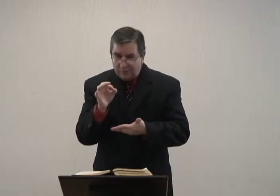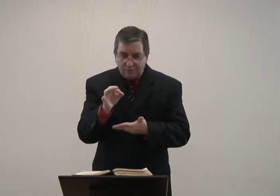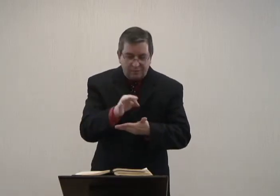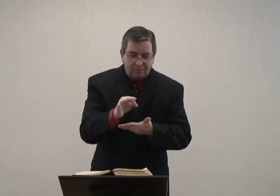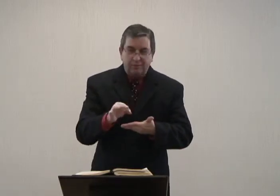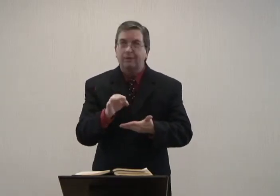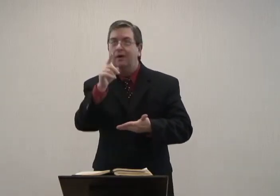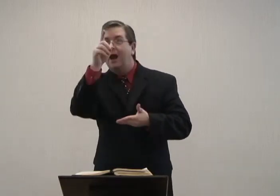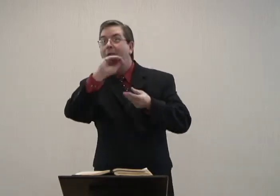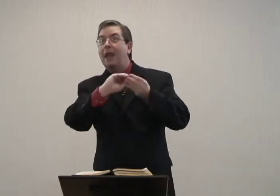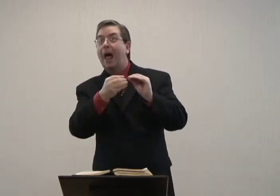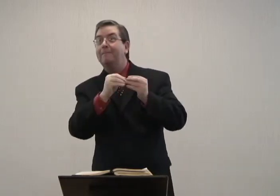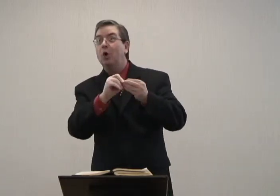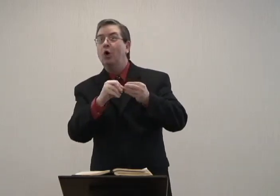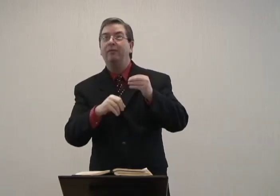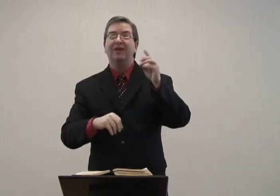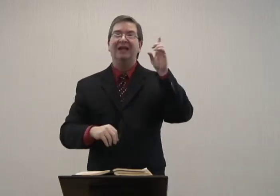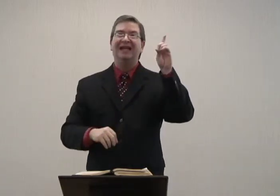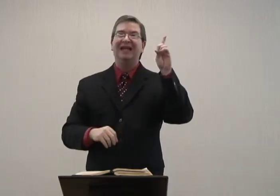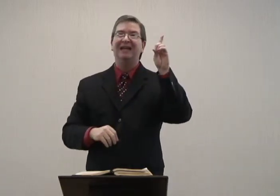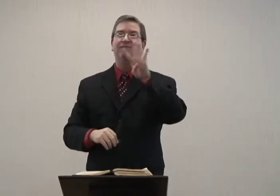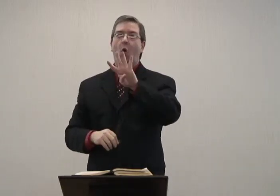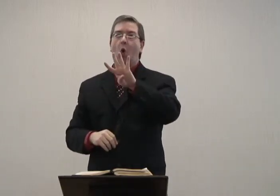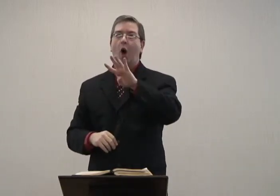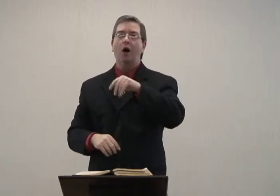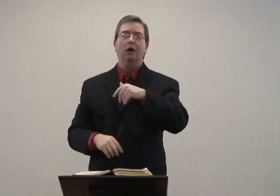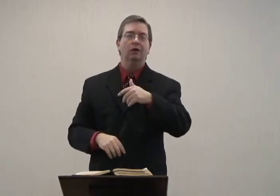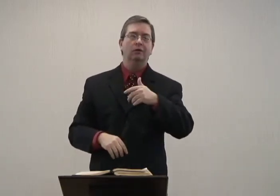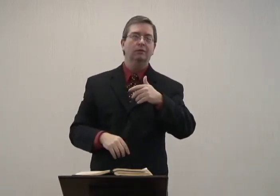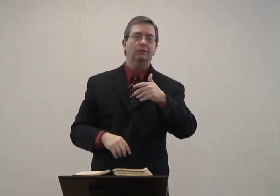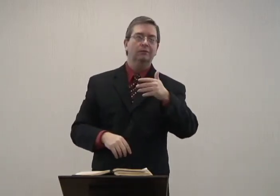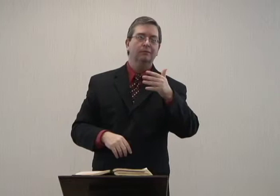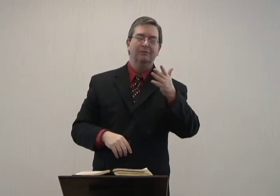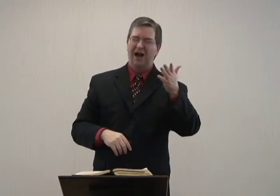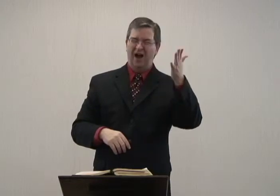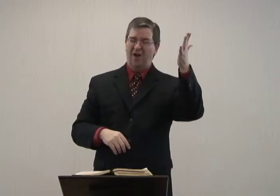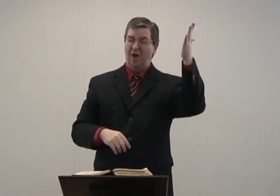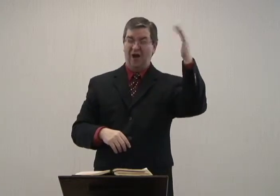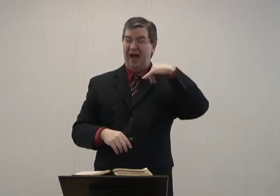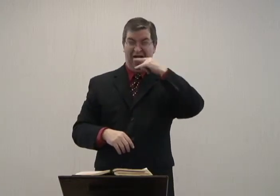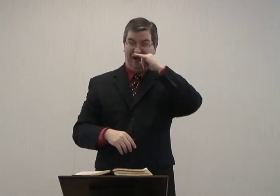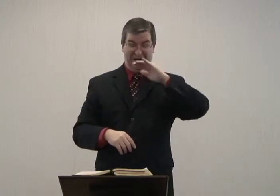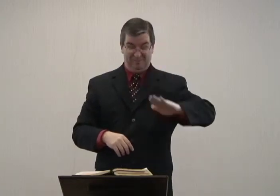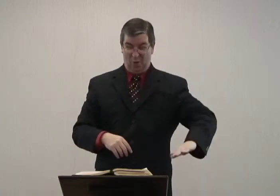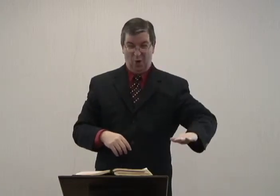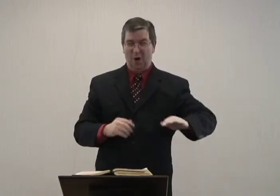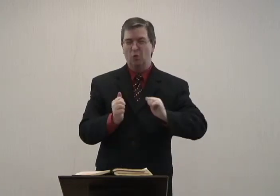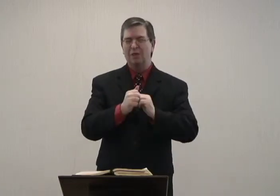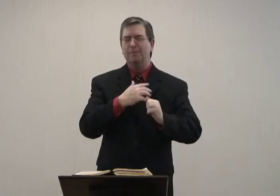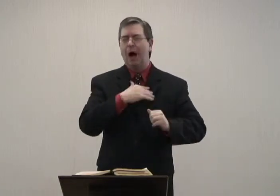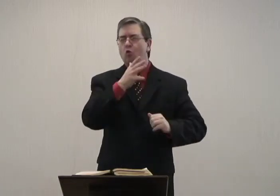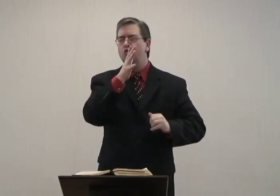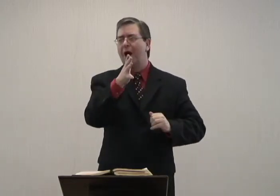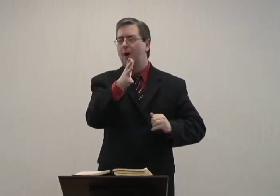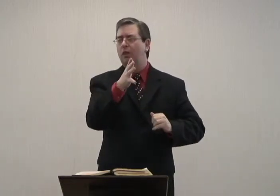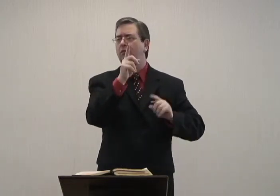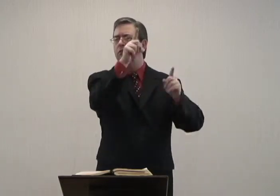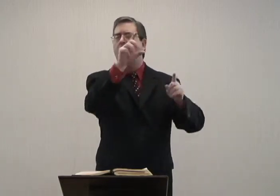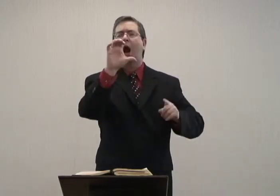You know, game. No numbers, you get a number on a letter, D4. I don't know, I played when I was a kid. I played with my